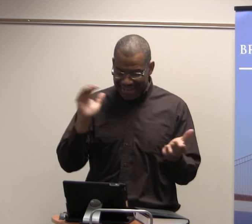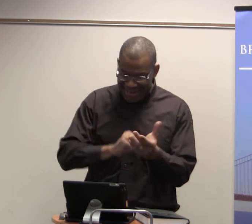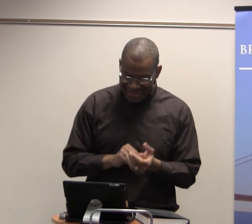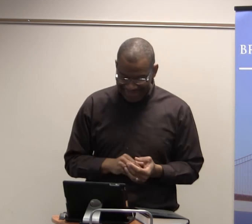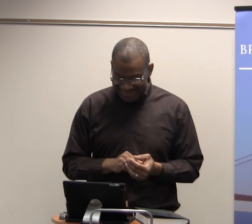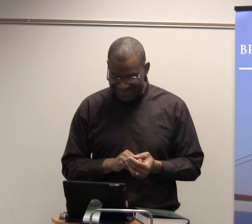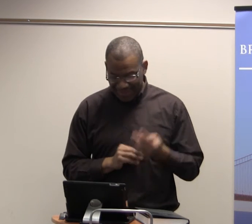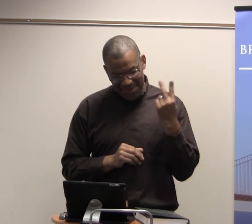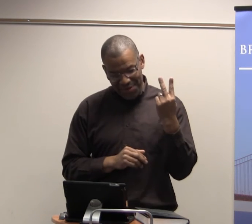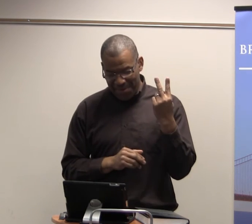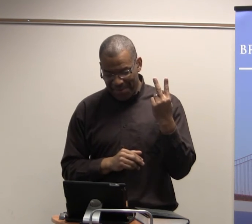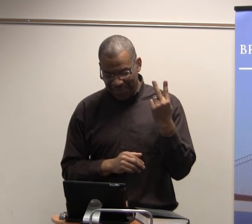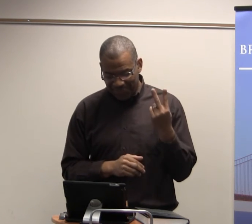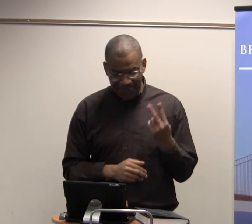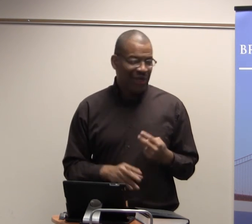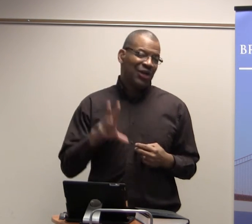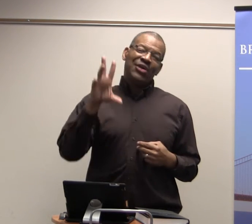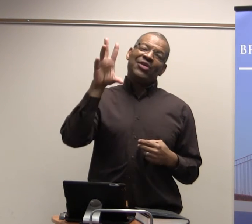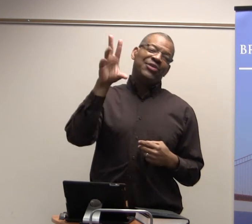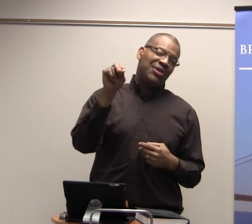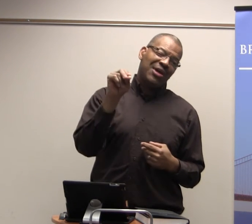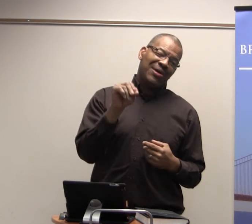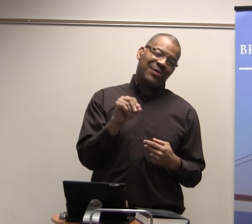Again, number 2. No.